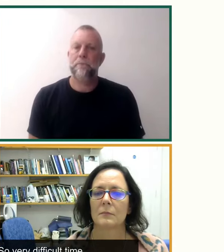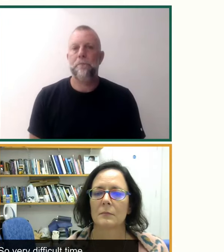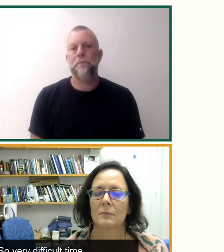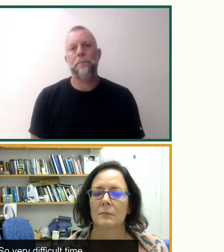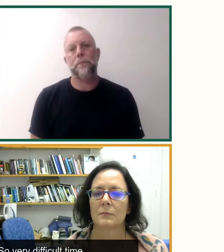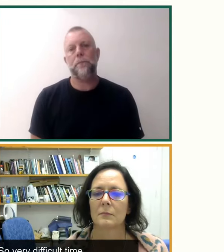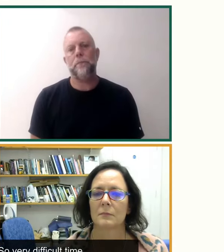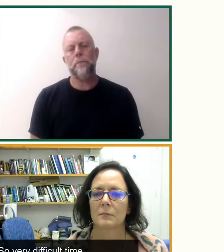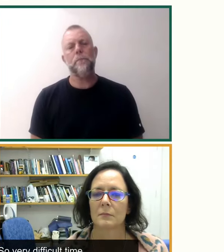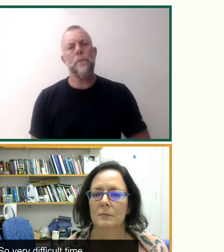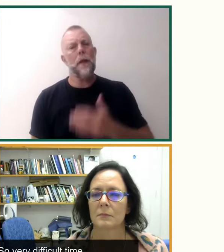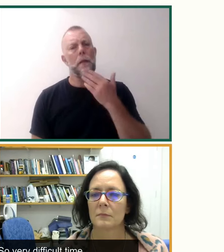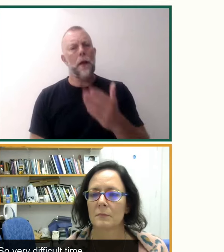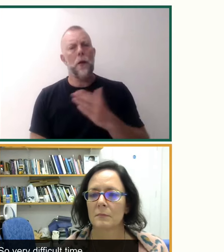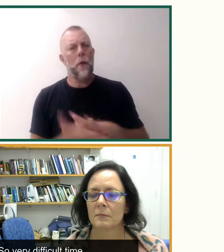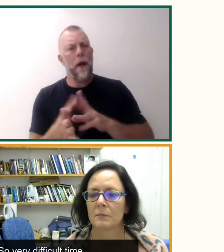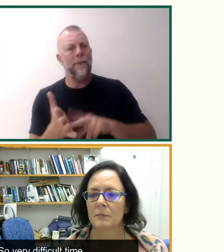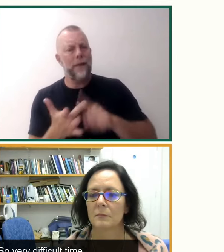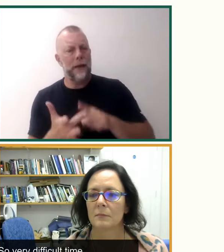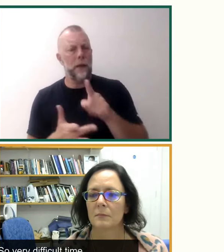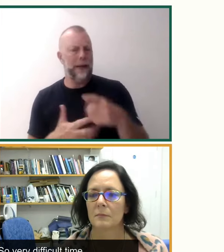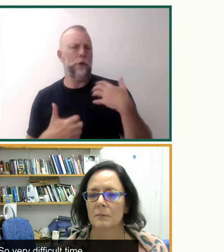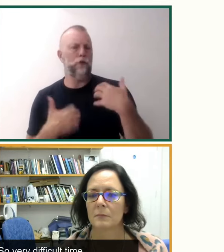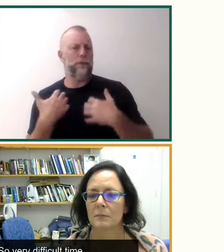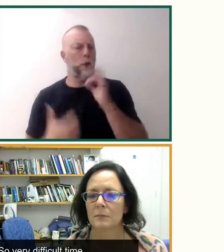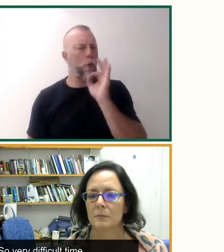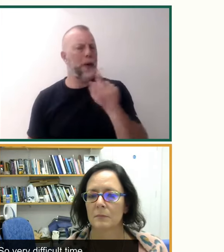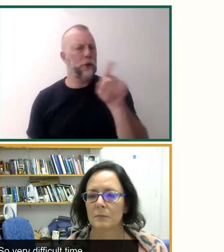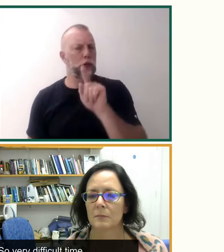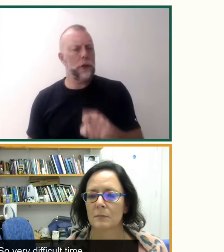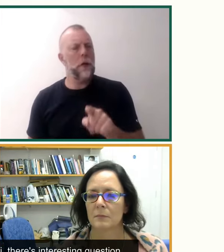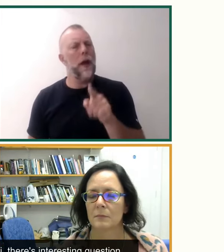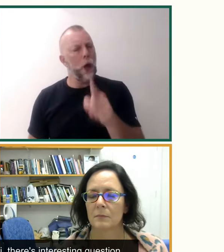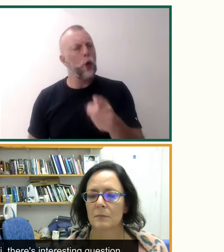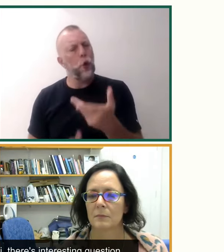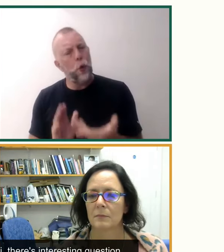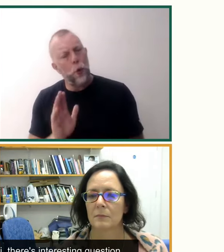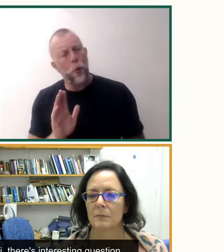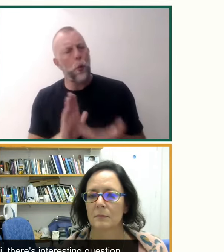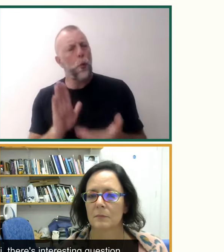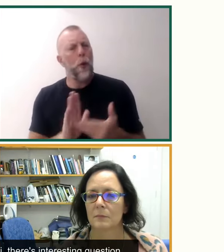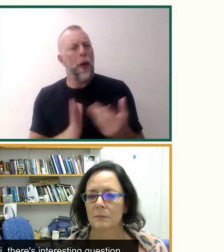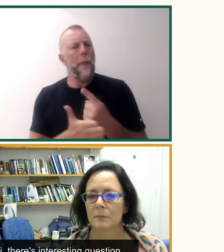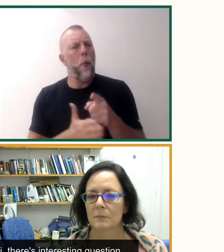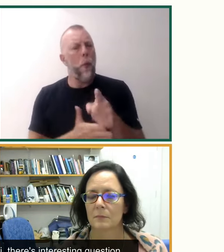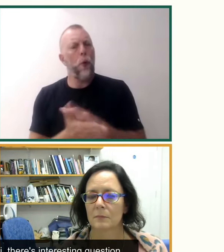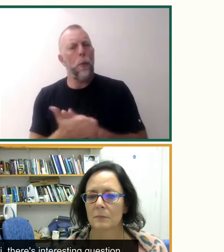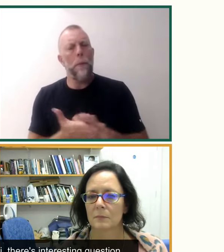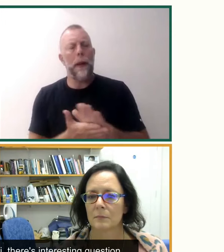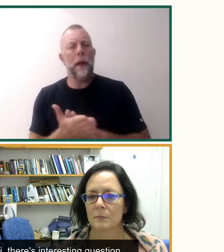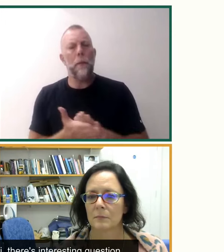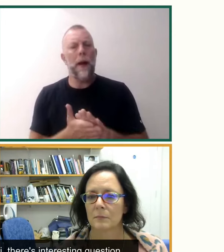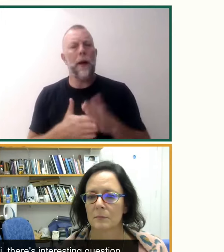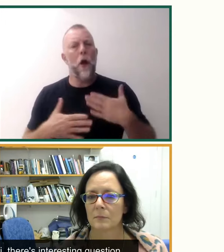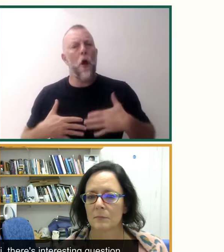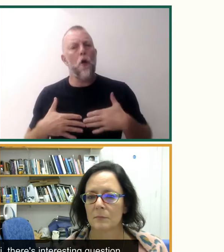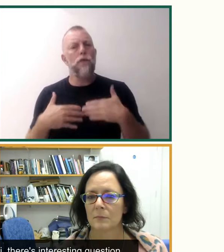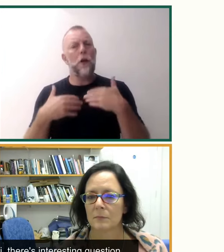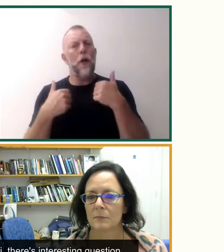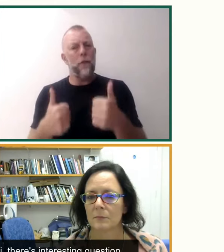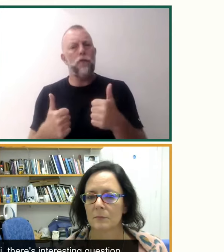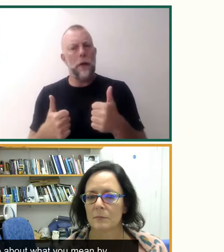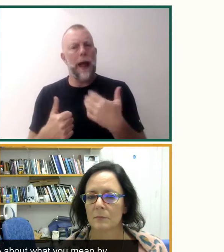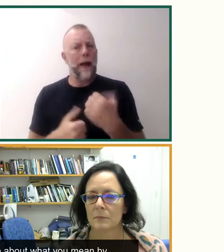Thank you. Javi, there's an interesting question here asking you to elaborate a bit more about what you mean by recovery holding a